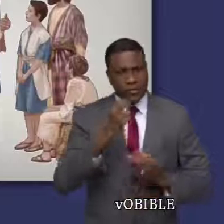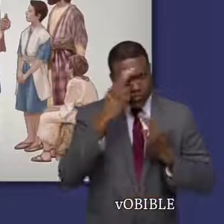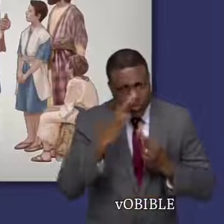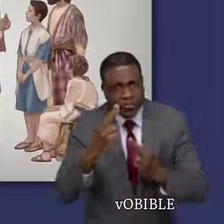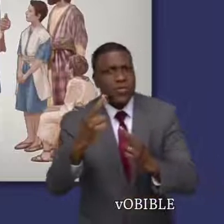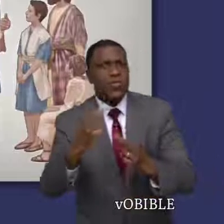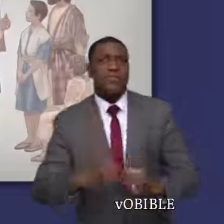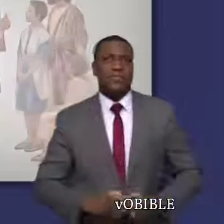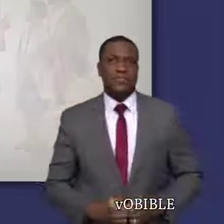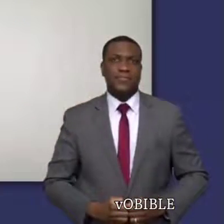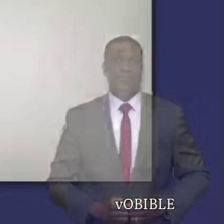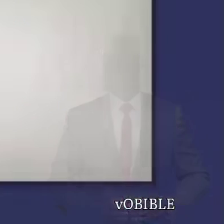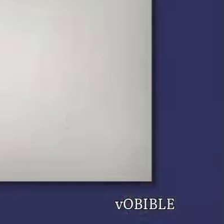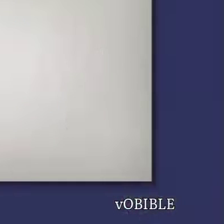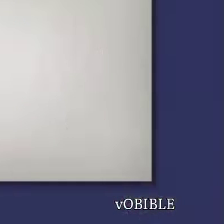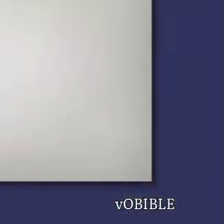respect.